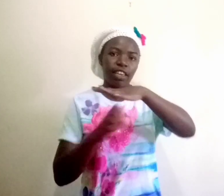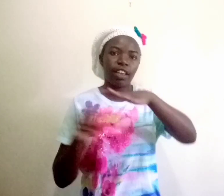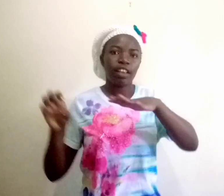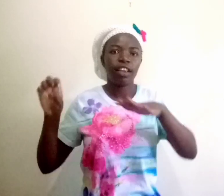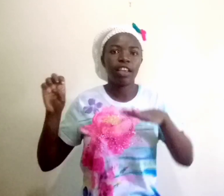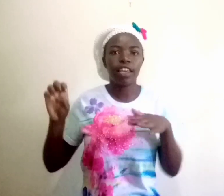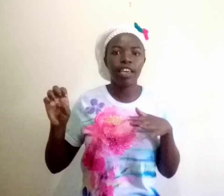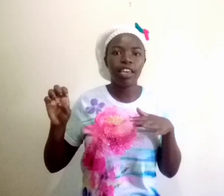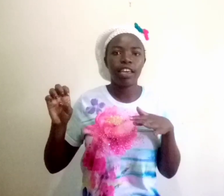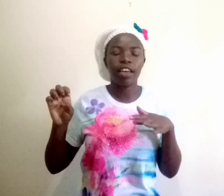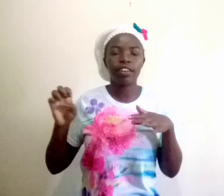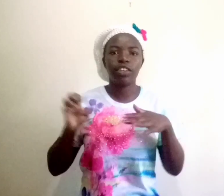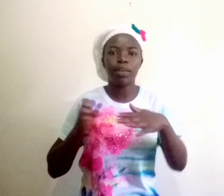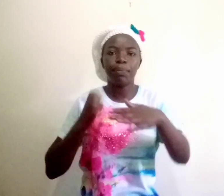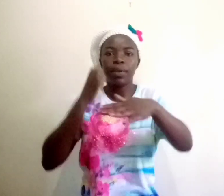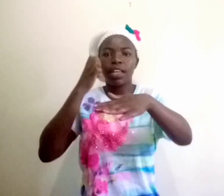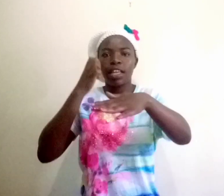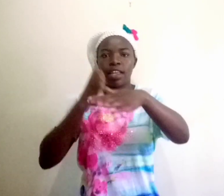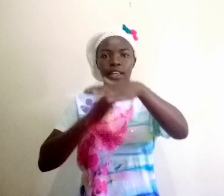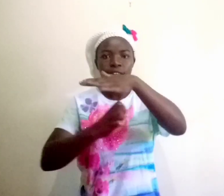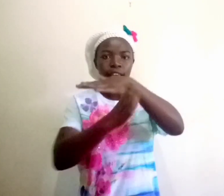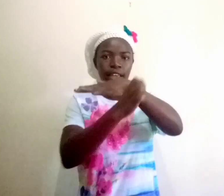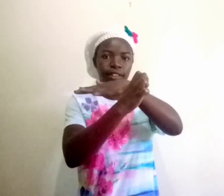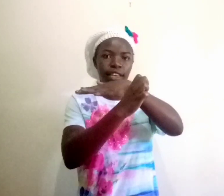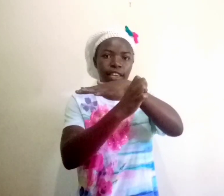Ezekiel. E handshake. Ezekiel.